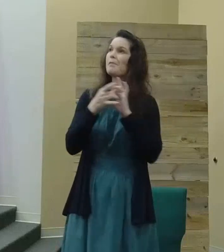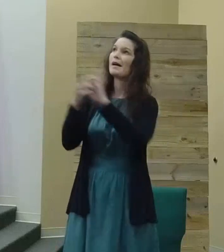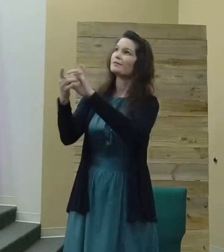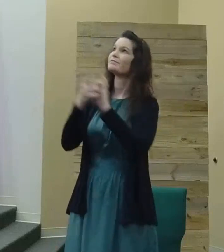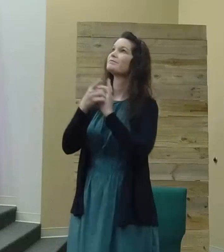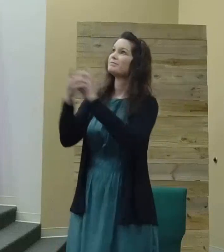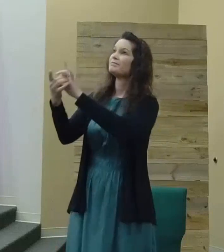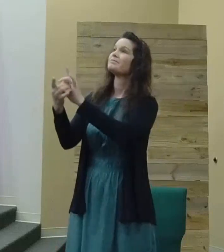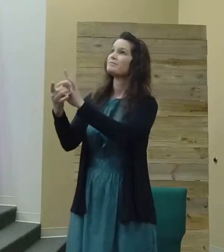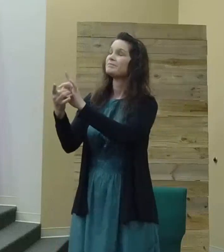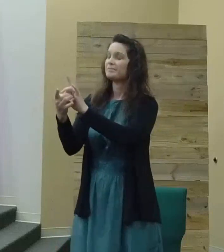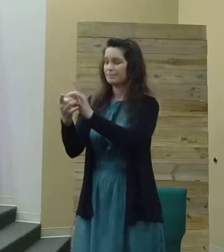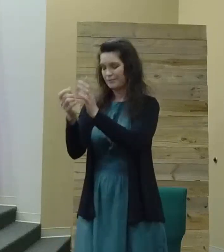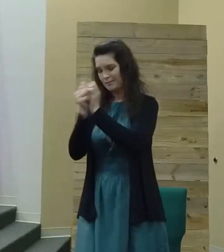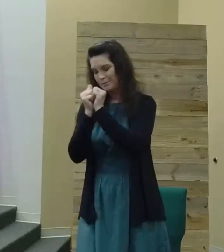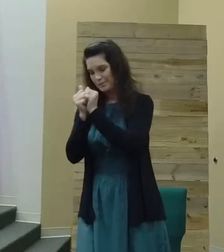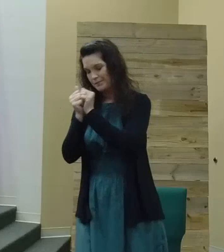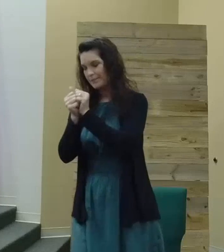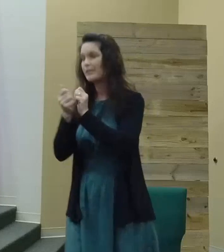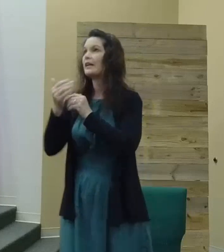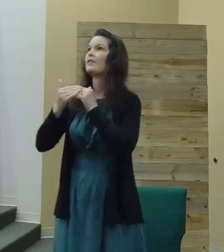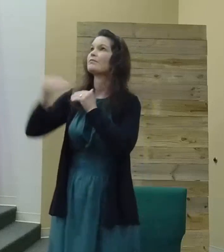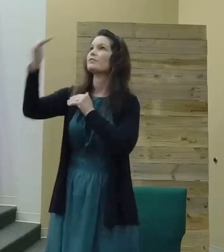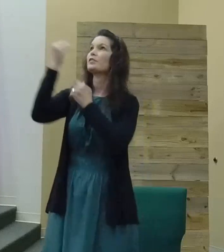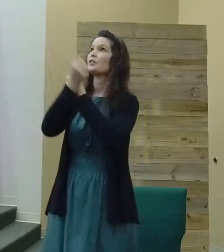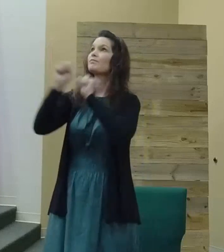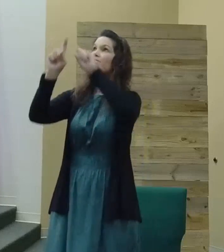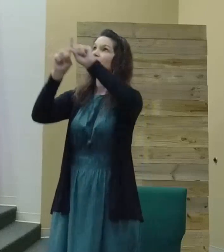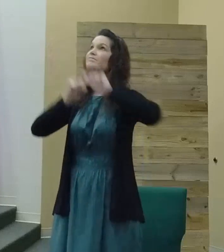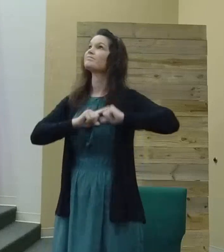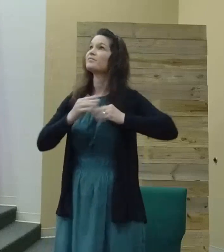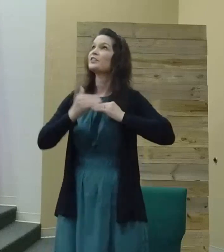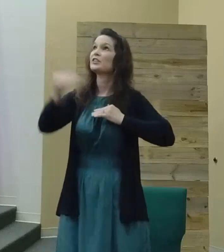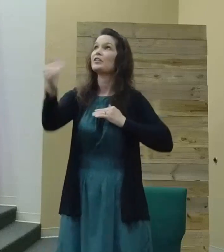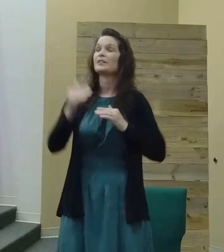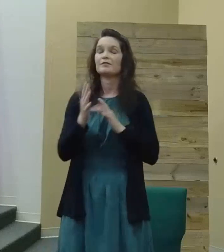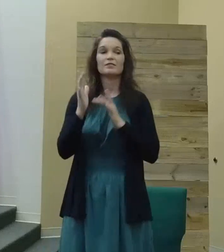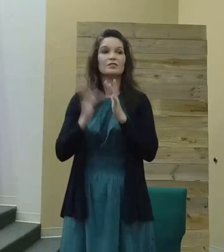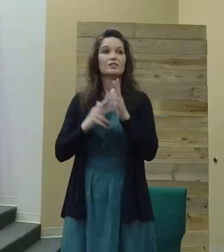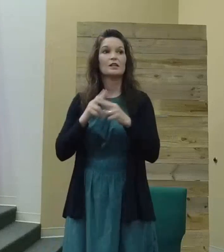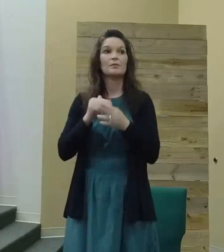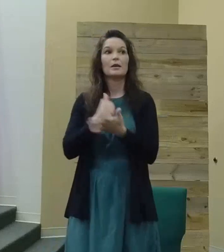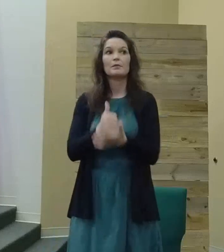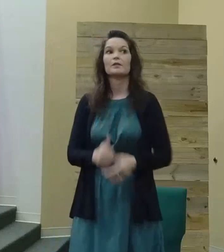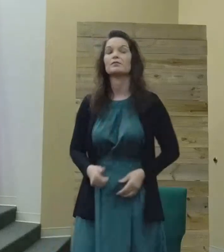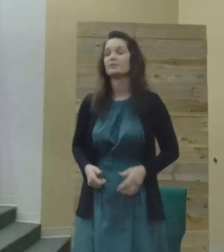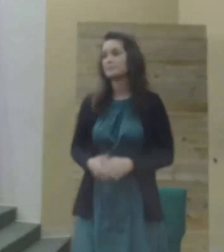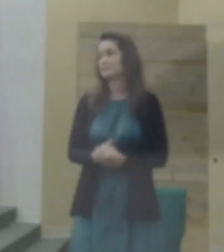relationship, be together with you for all eternity. Bless our week, for it's in Jesus' name.